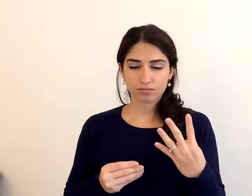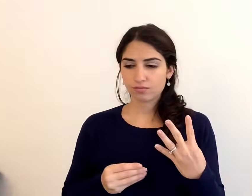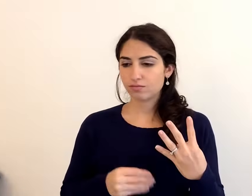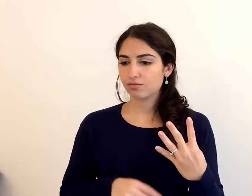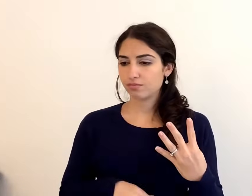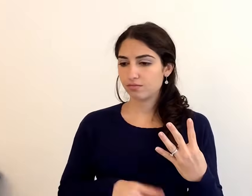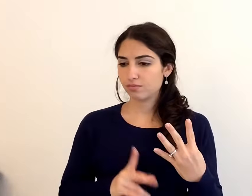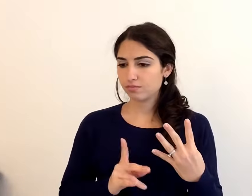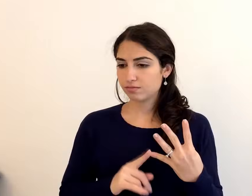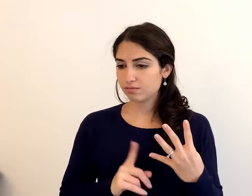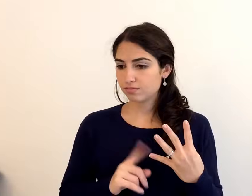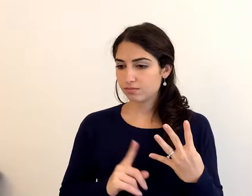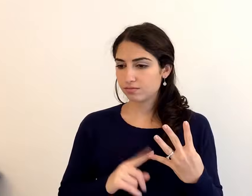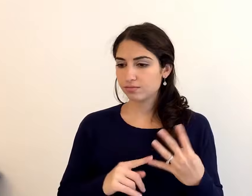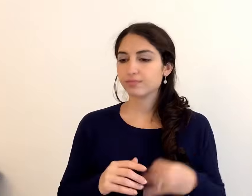Number 4.